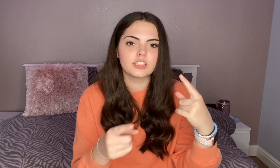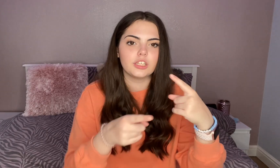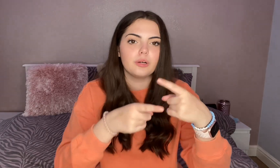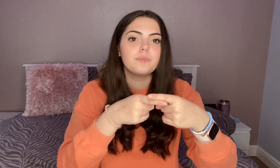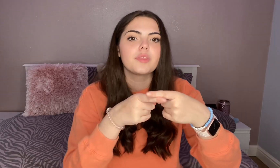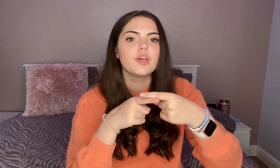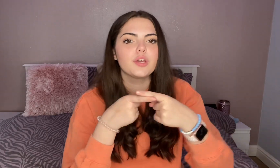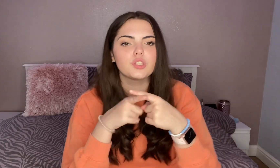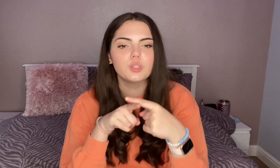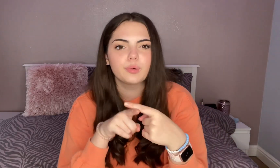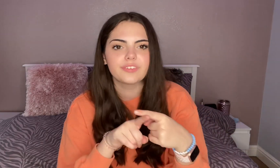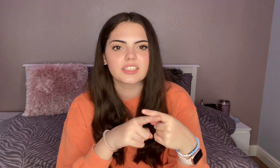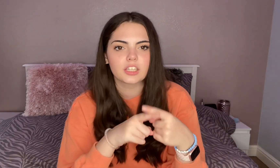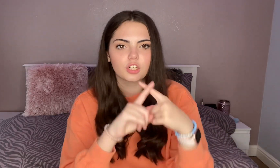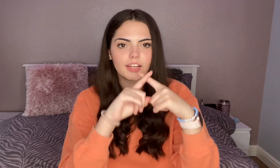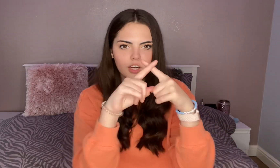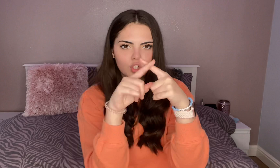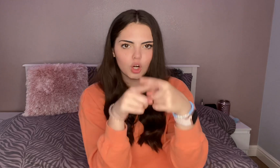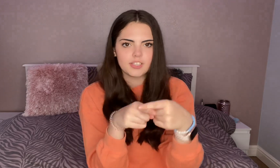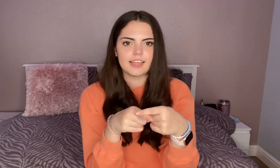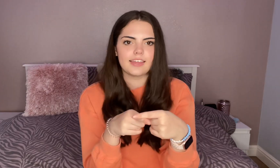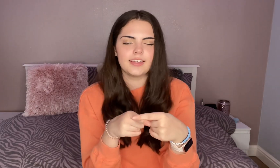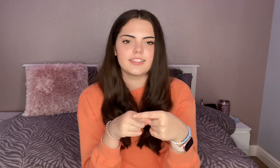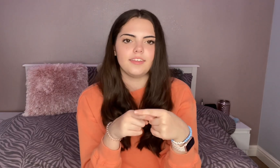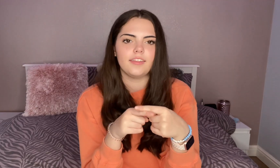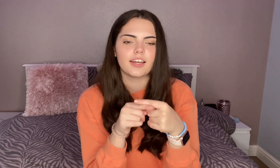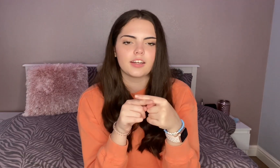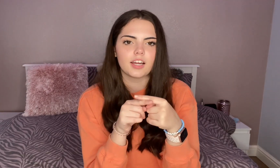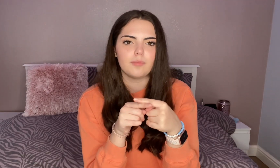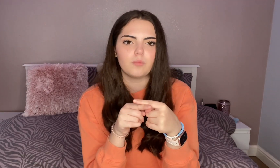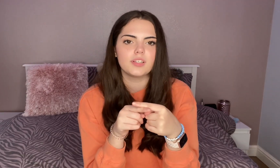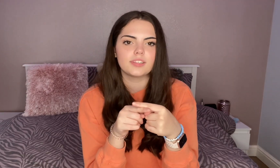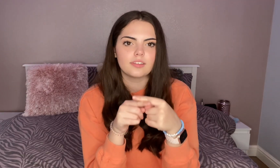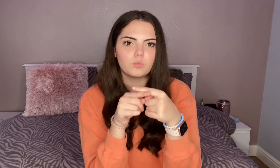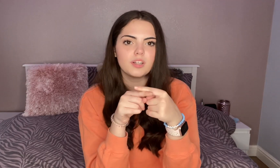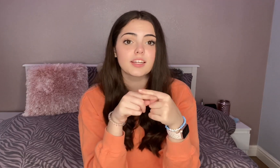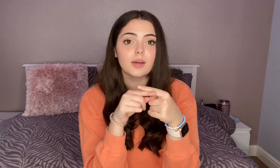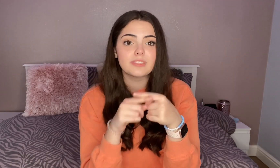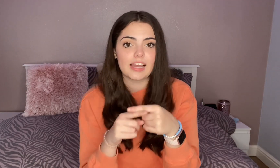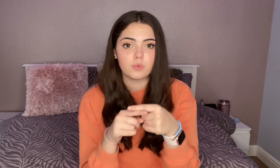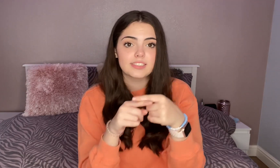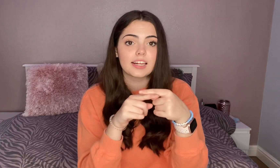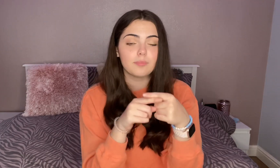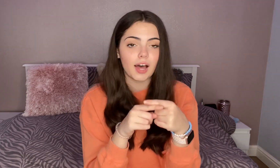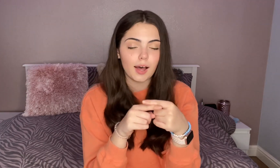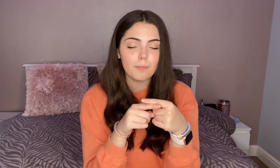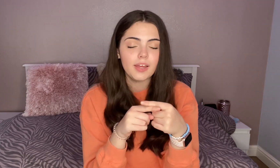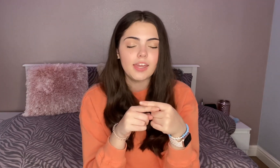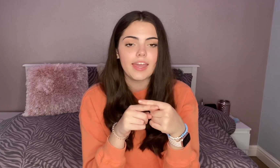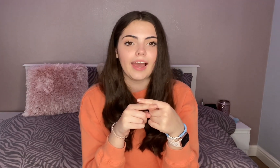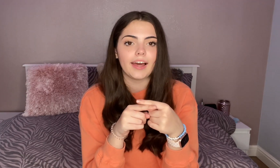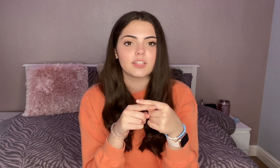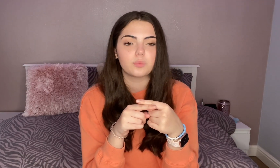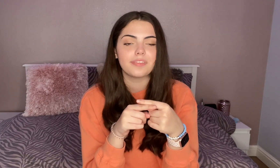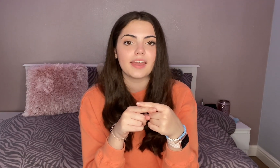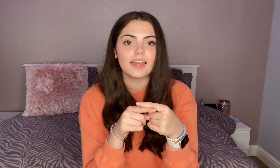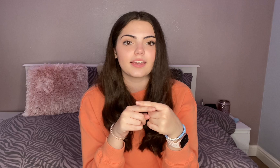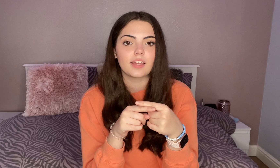So 2 pointer fingers are going to like across like this, and then they're going to come, one's going to come down, one's going to come up. And when they come